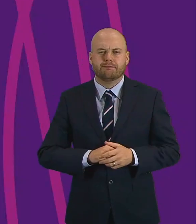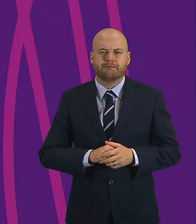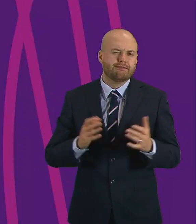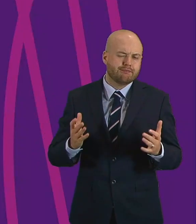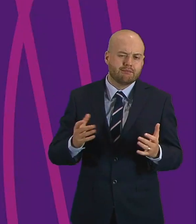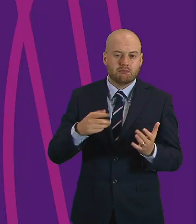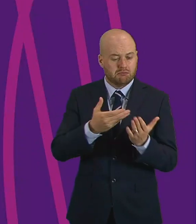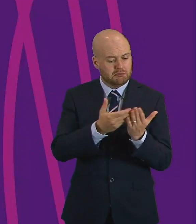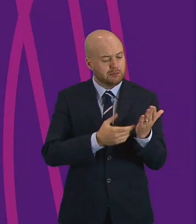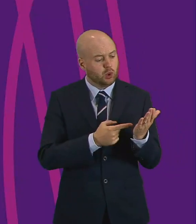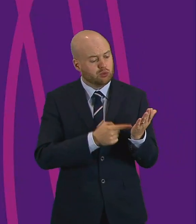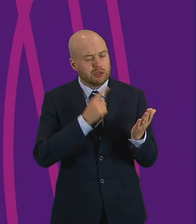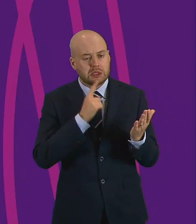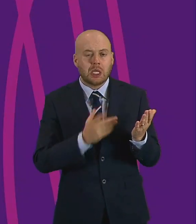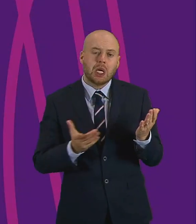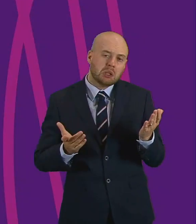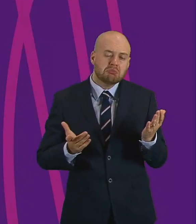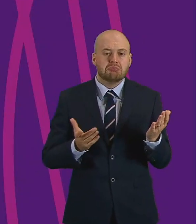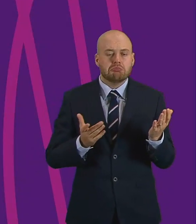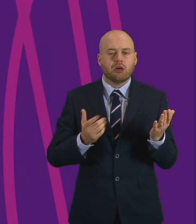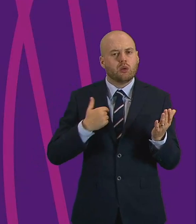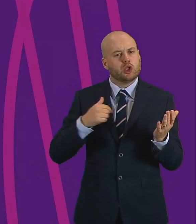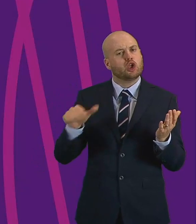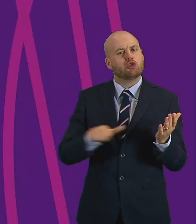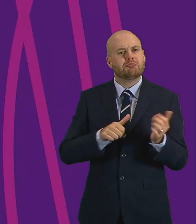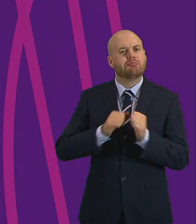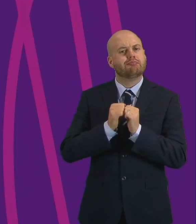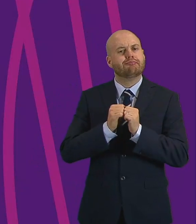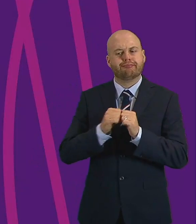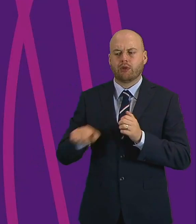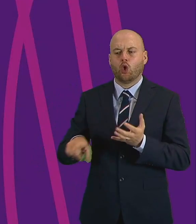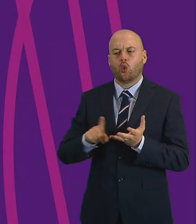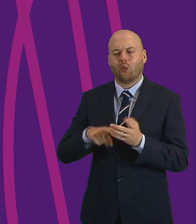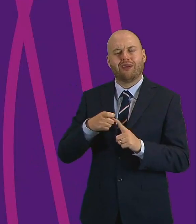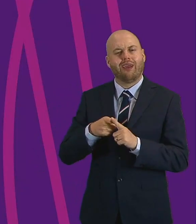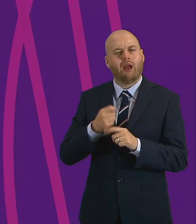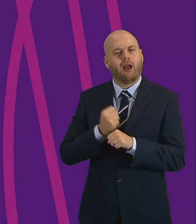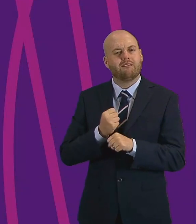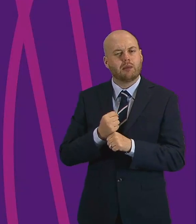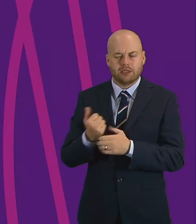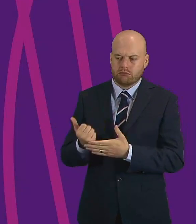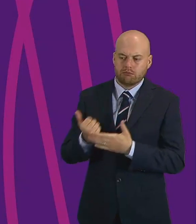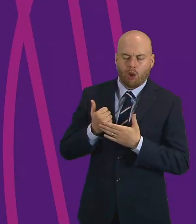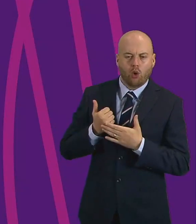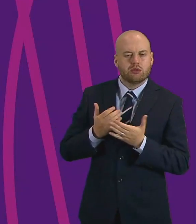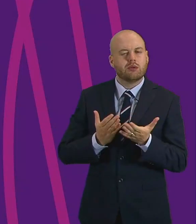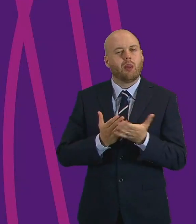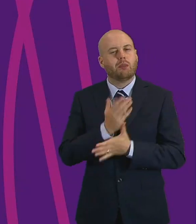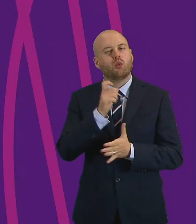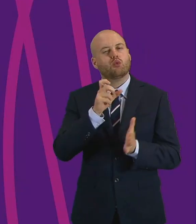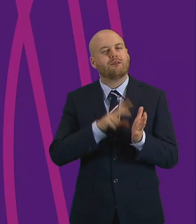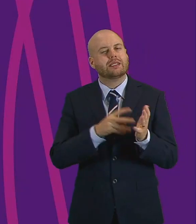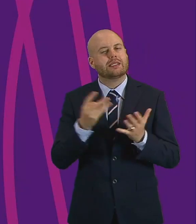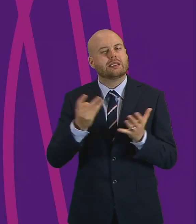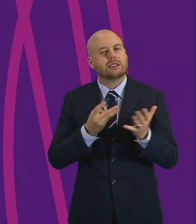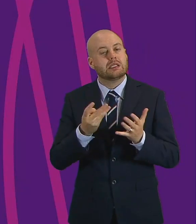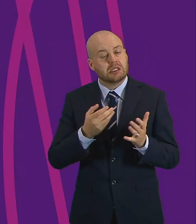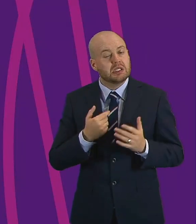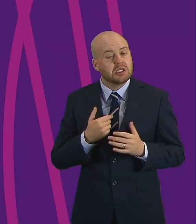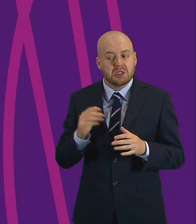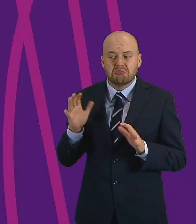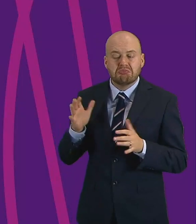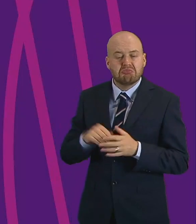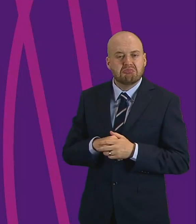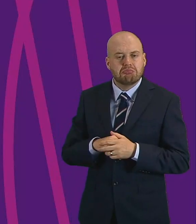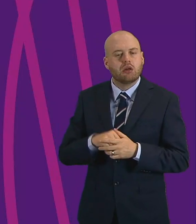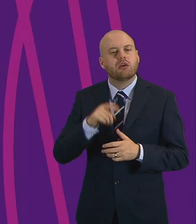appreciative of much that the UK has done in response to the COVID pandemic. The 80% furlough scheme has been much